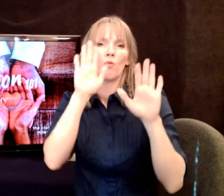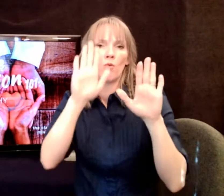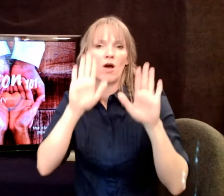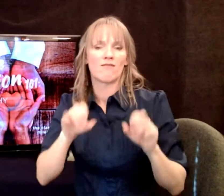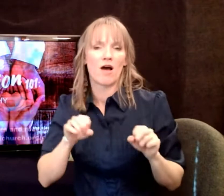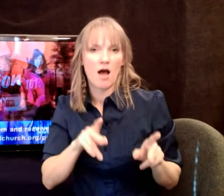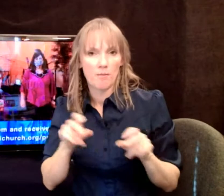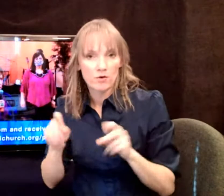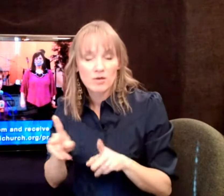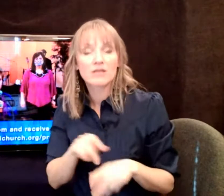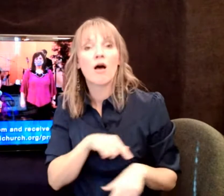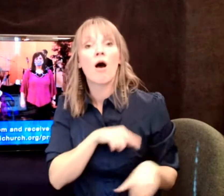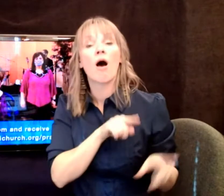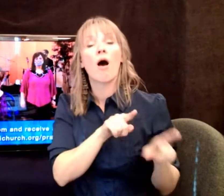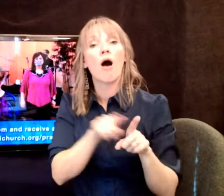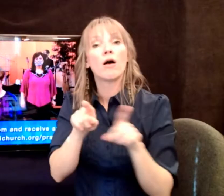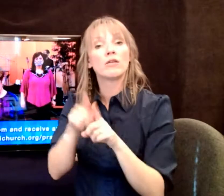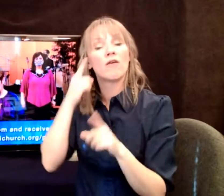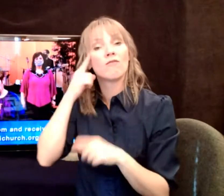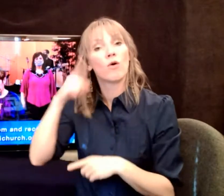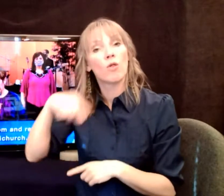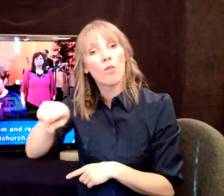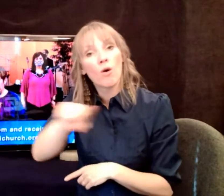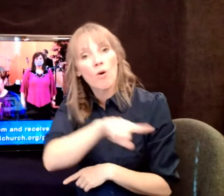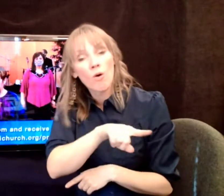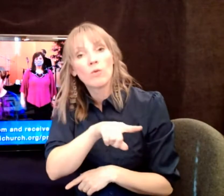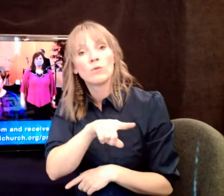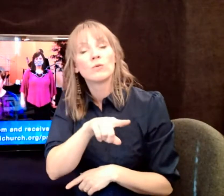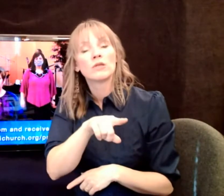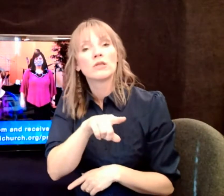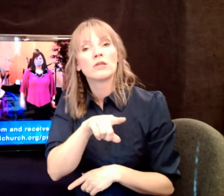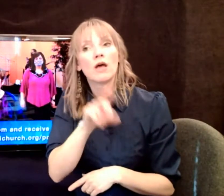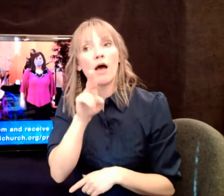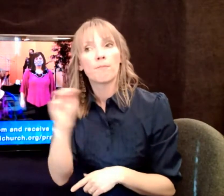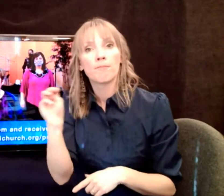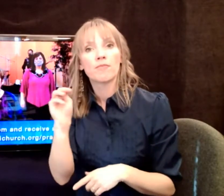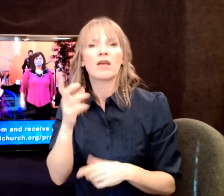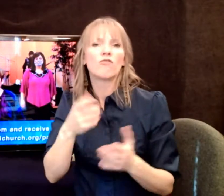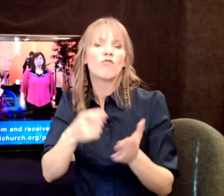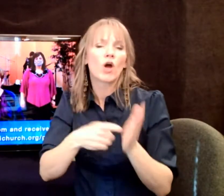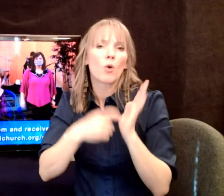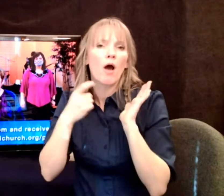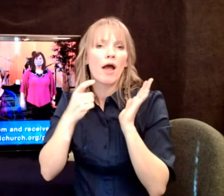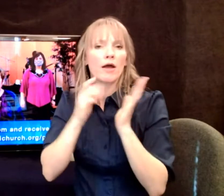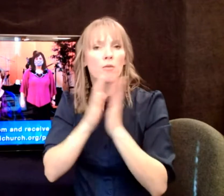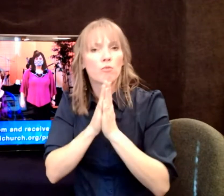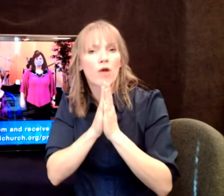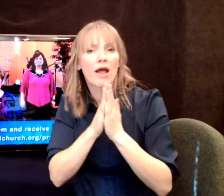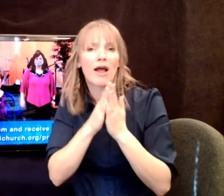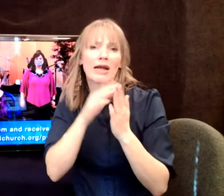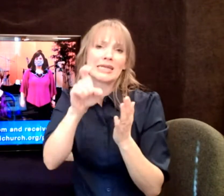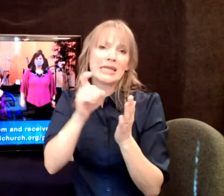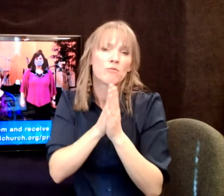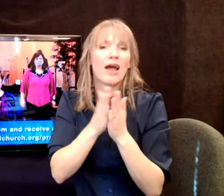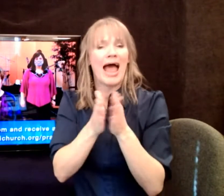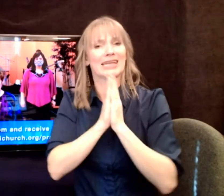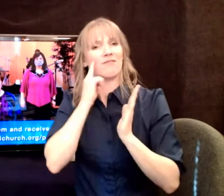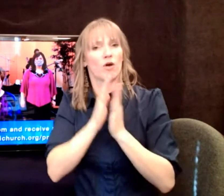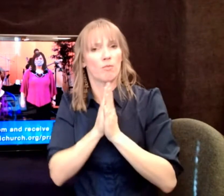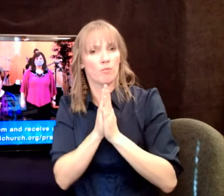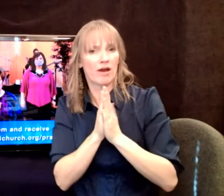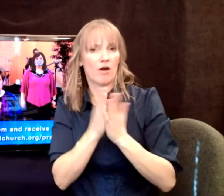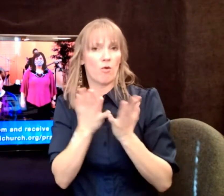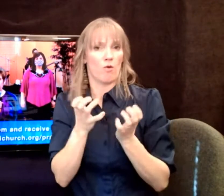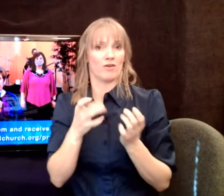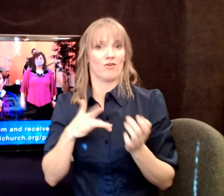also for those of you who are requiring prayer, asking for prayer, just want to be in that essence of prayer,